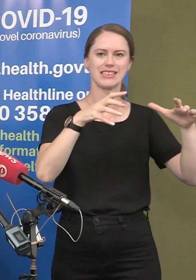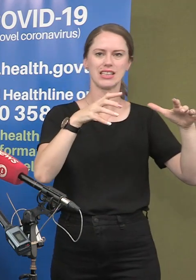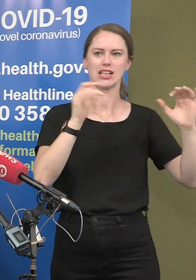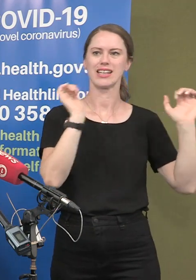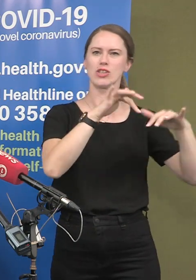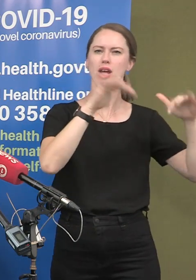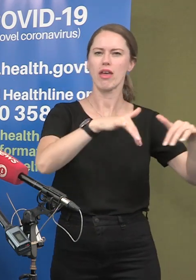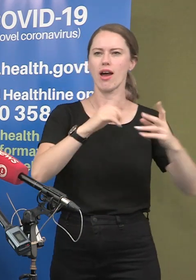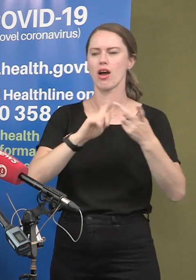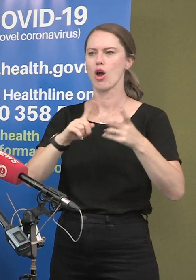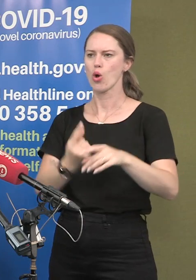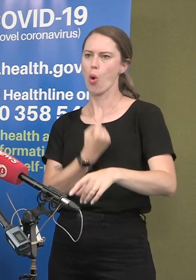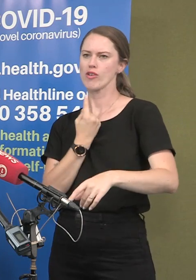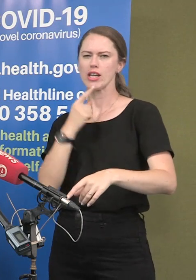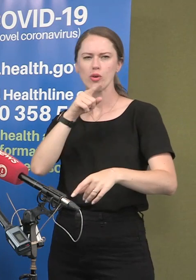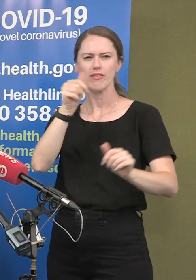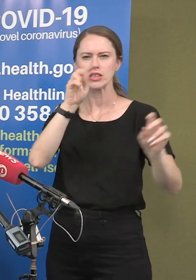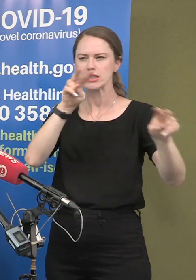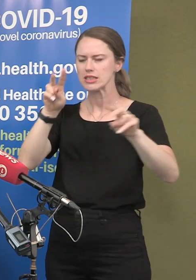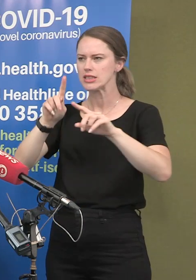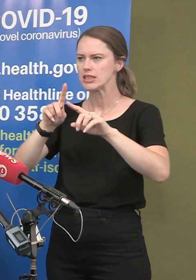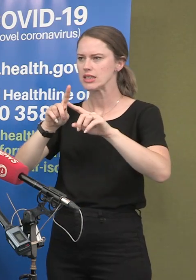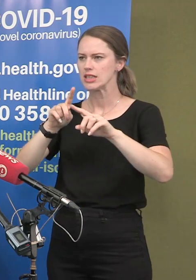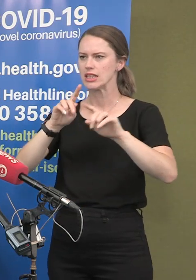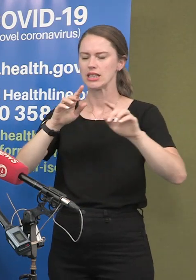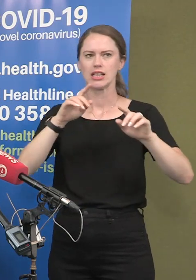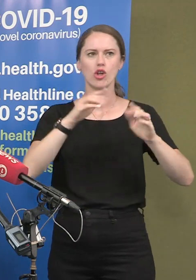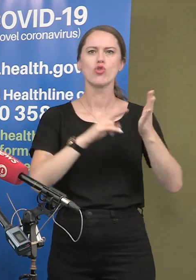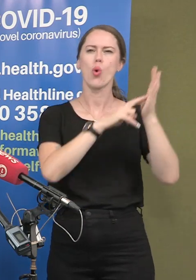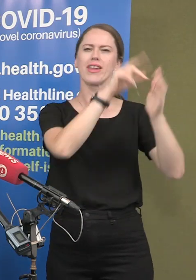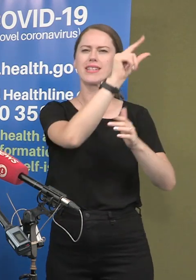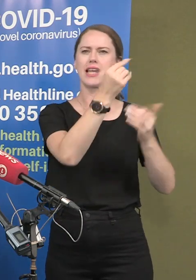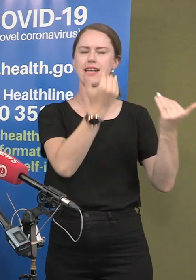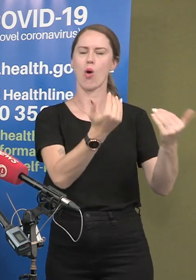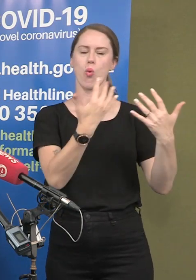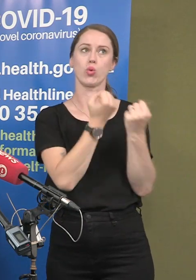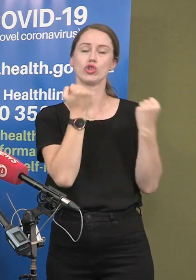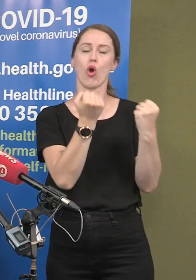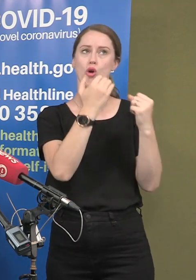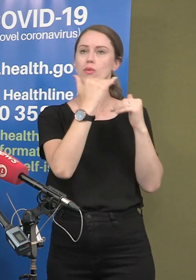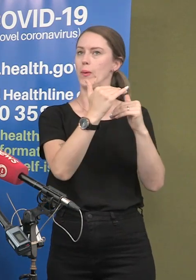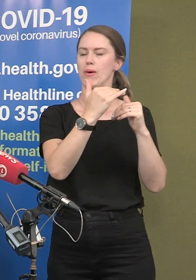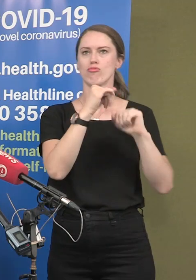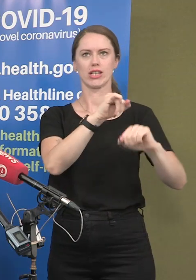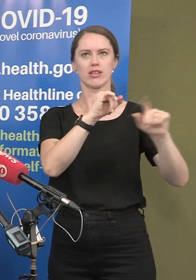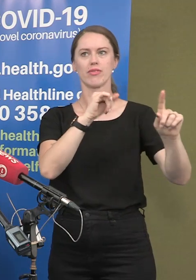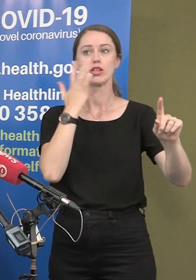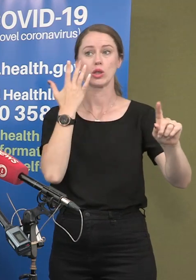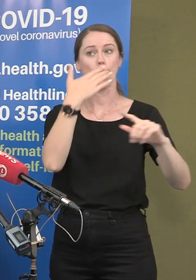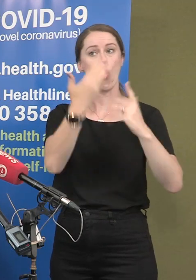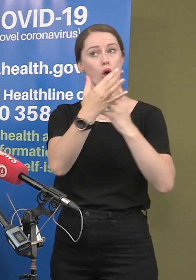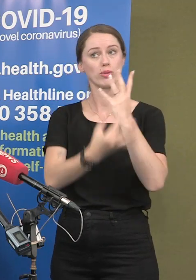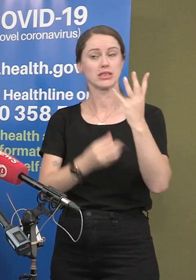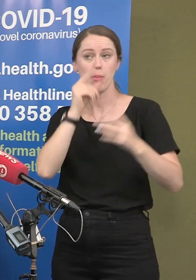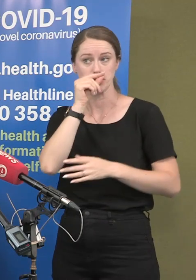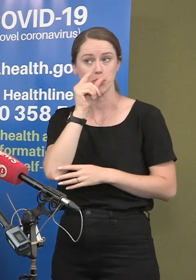around even, and you've seen quite drastic measures just introduced in northern Italy now. I think what that shows is that all options need to be on